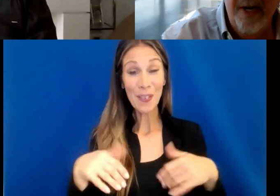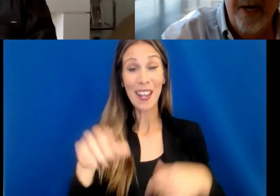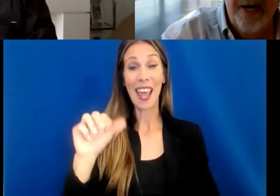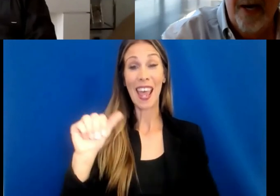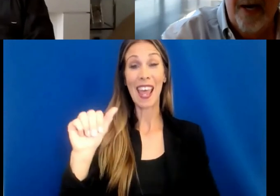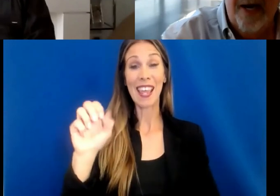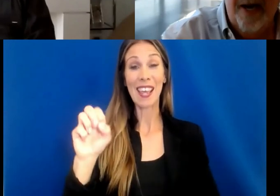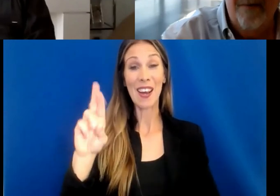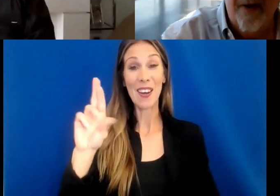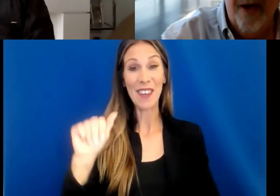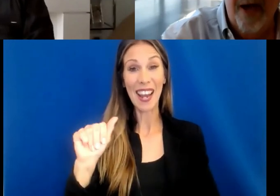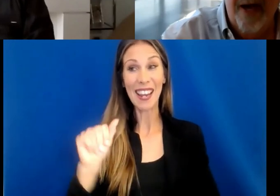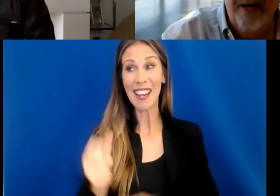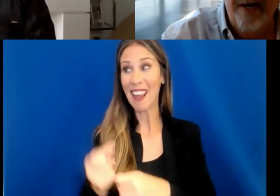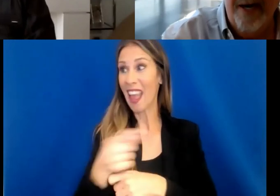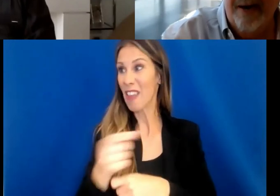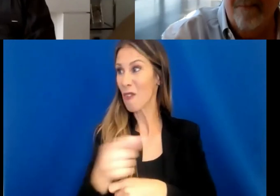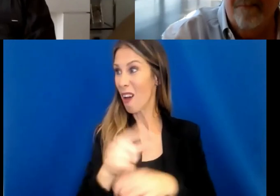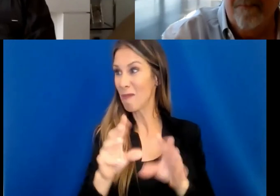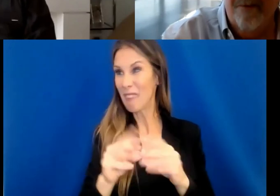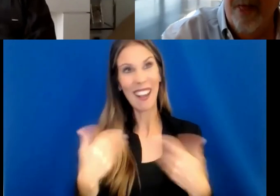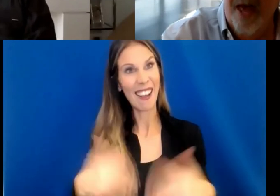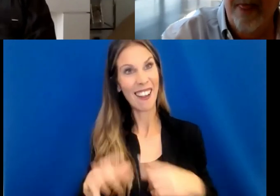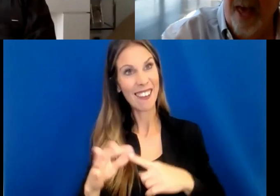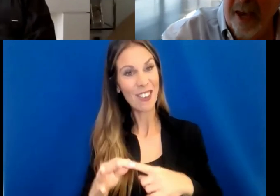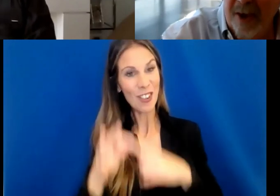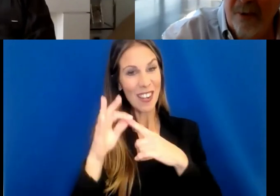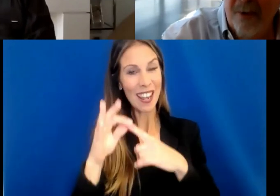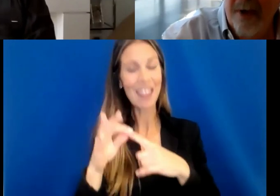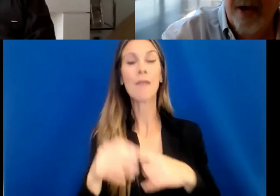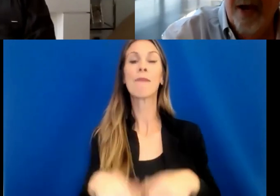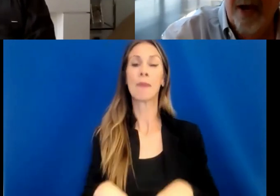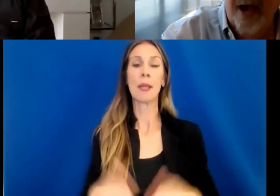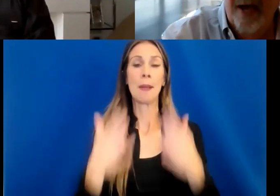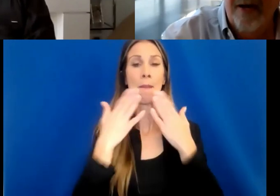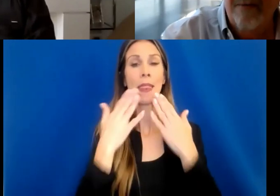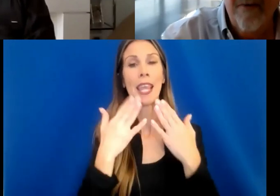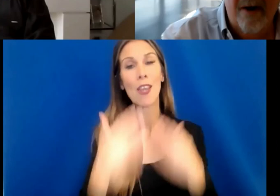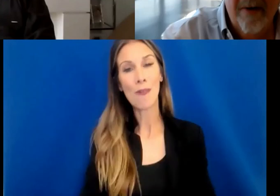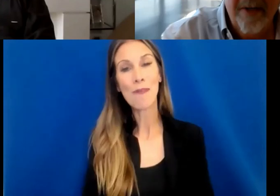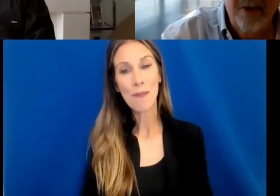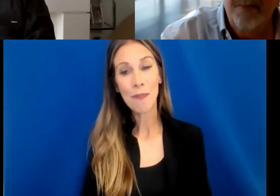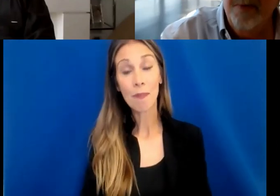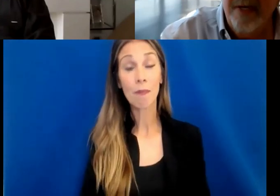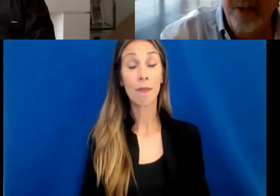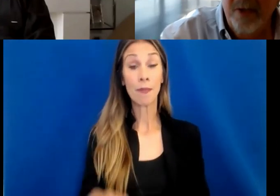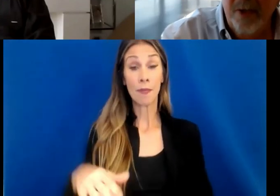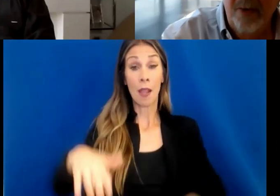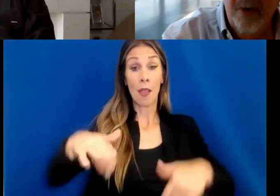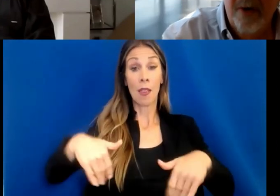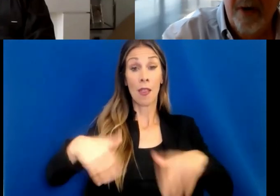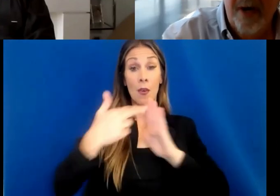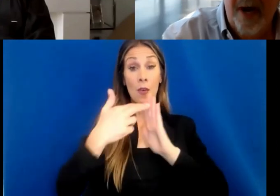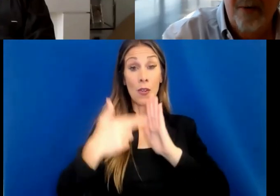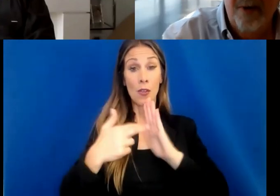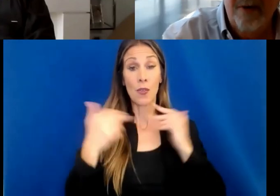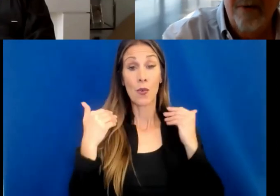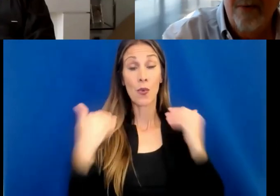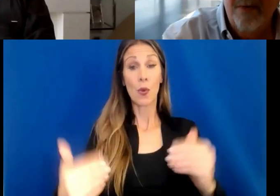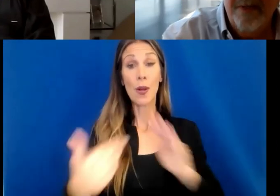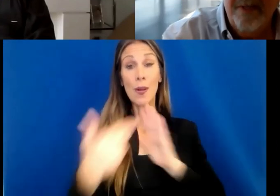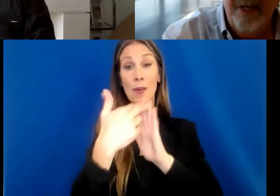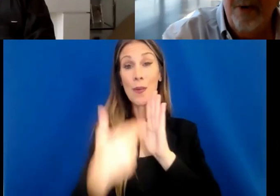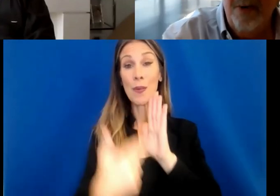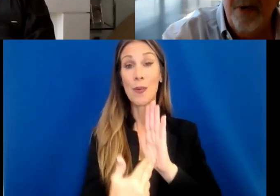meeting. And with that, thank you. And if you've not registered, please do. And we